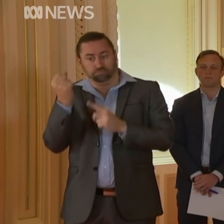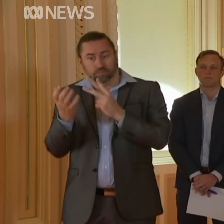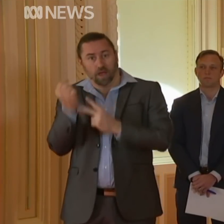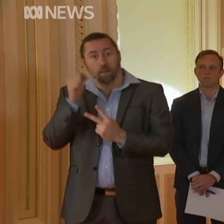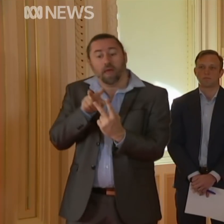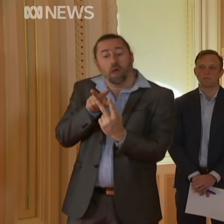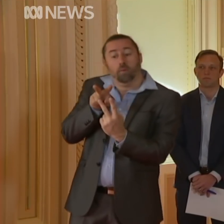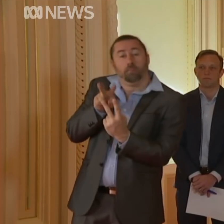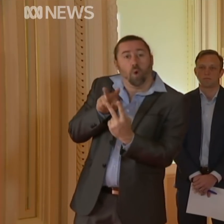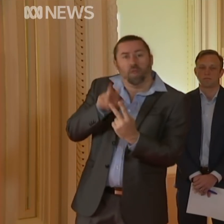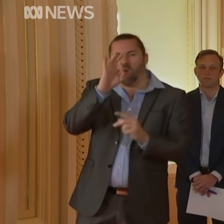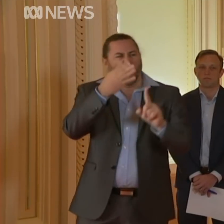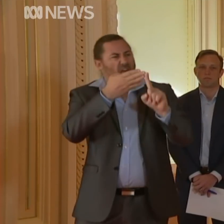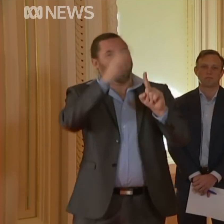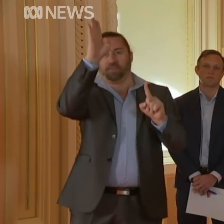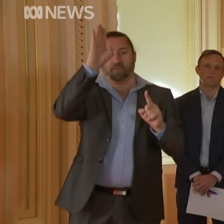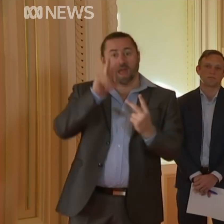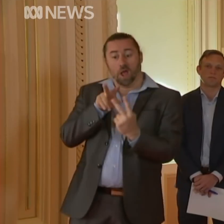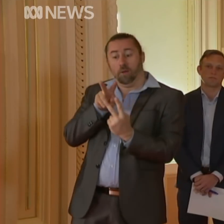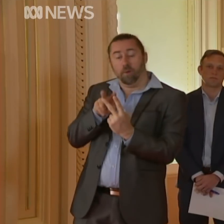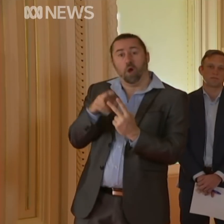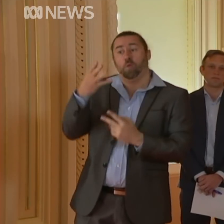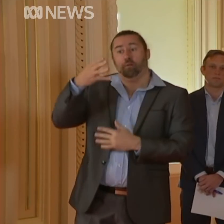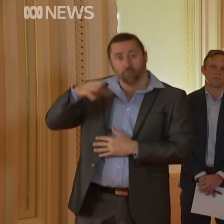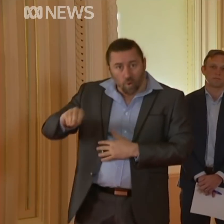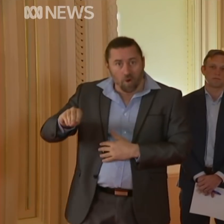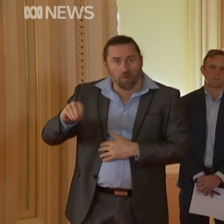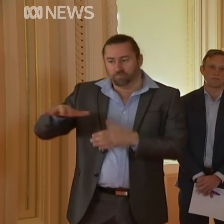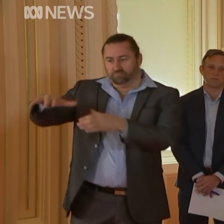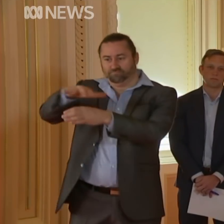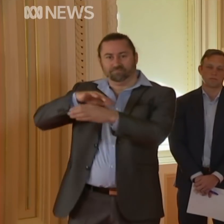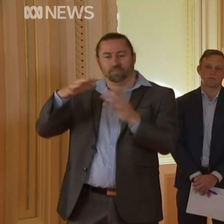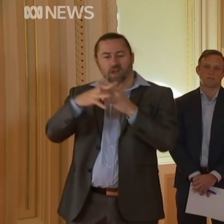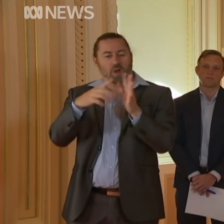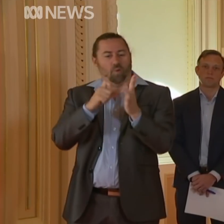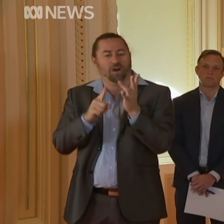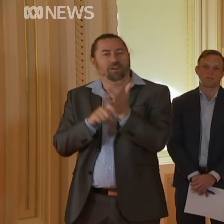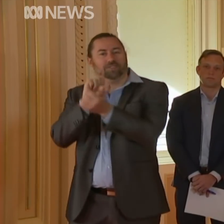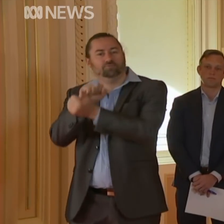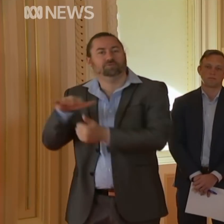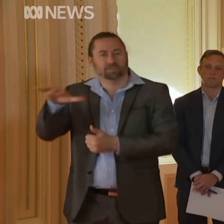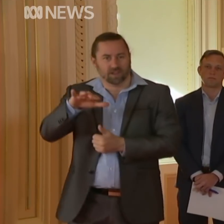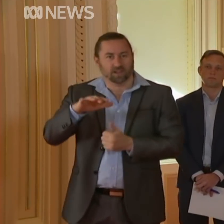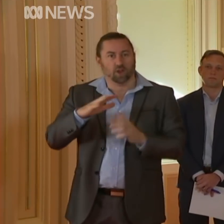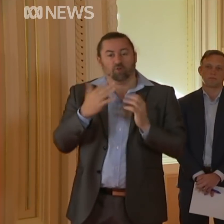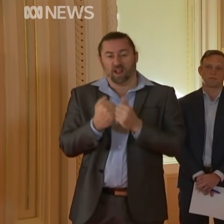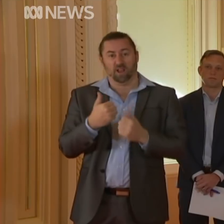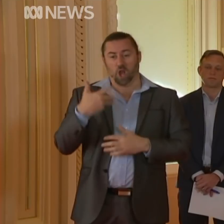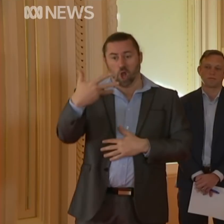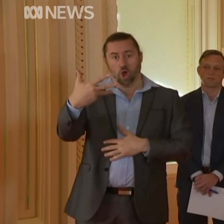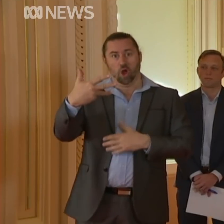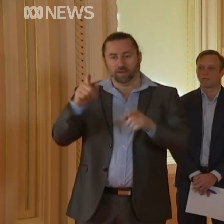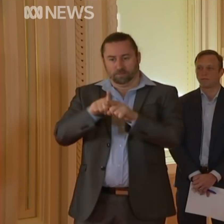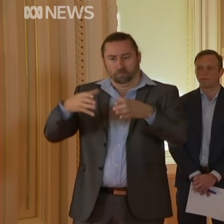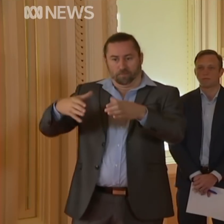cases are related to one of the 7 cases we already knew about. So we don't have any expansion of that